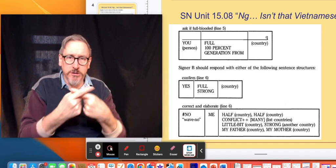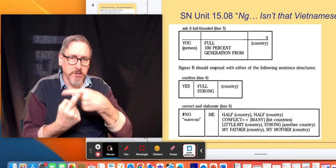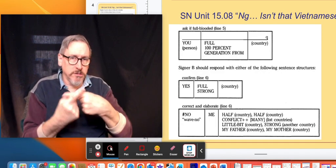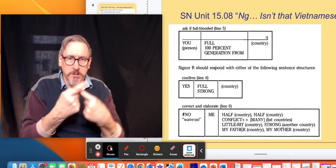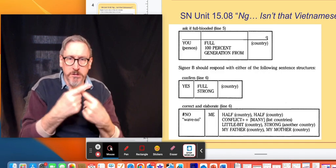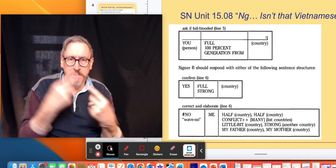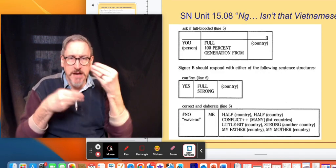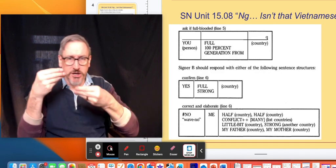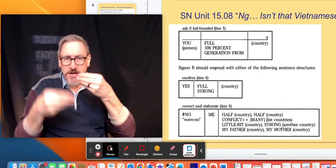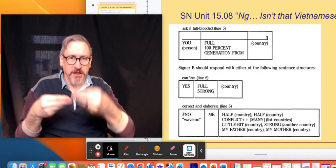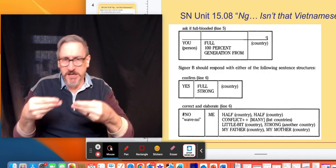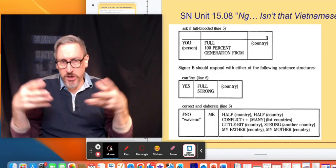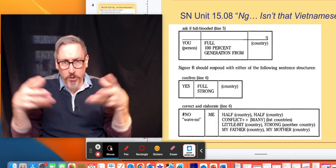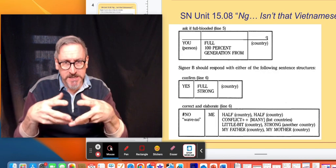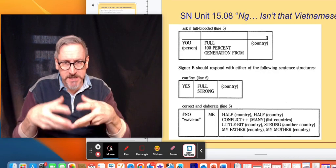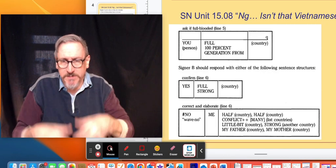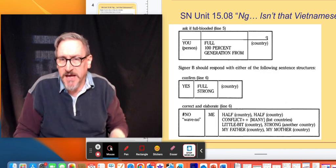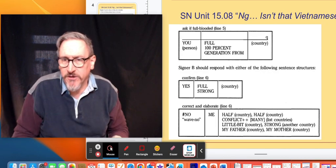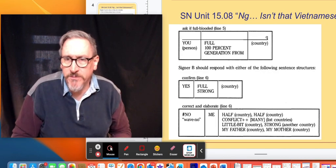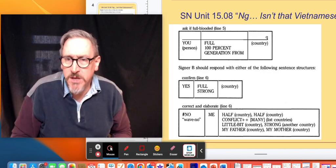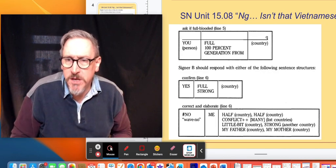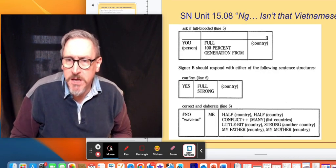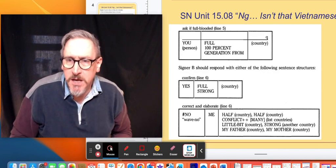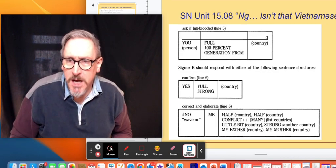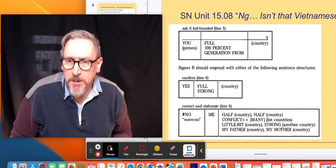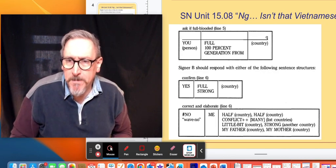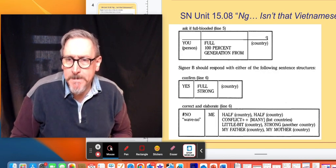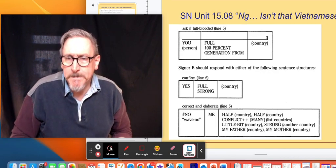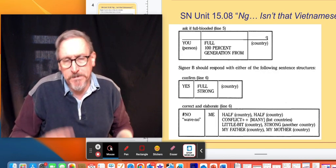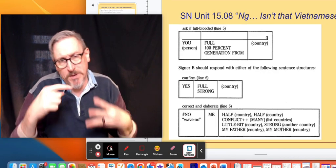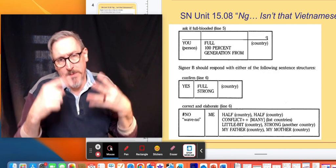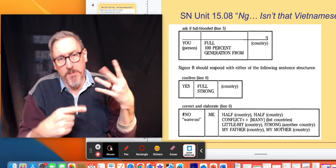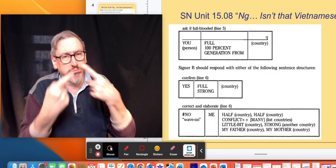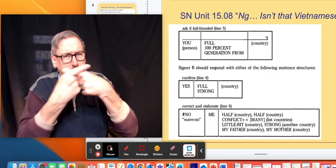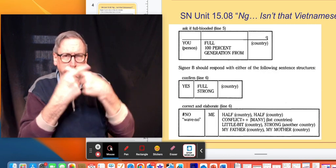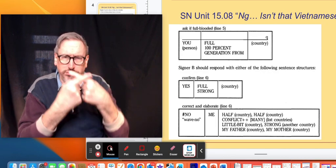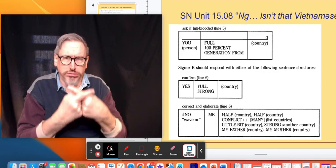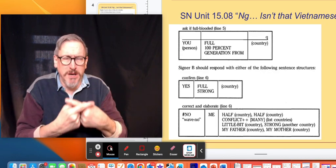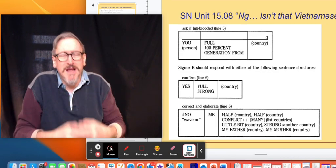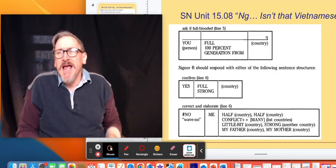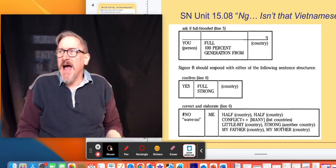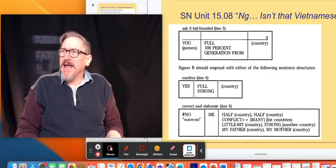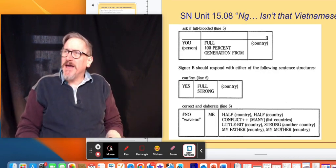smaller nationalities all mixed up together. Um,